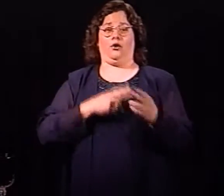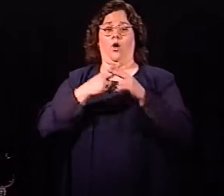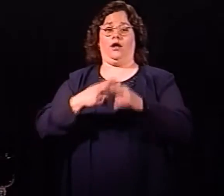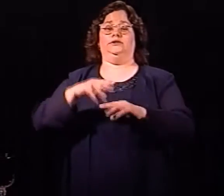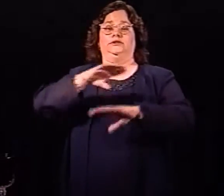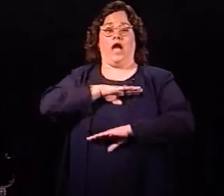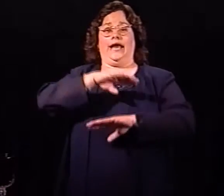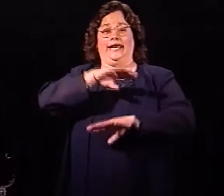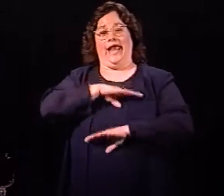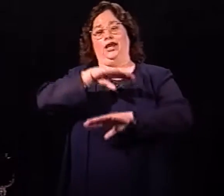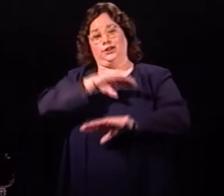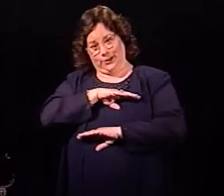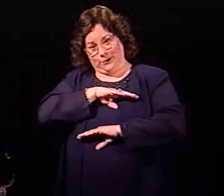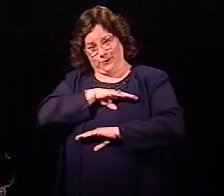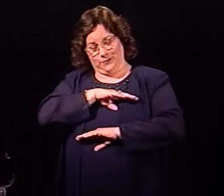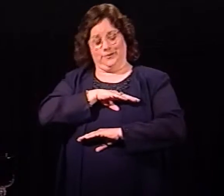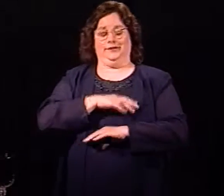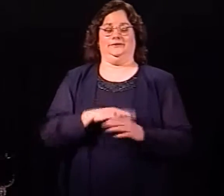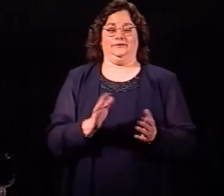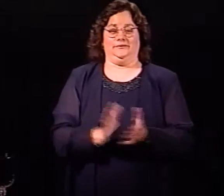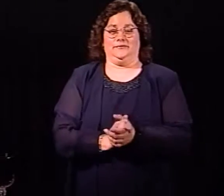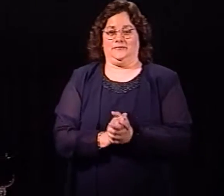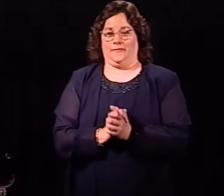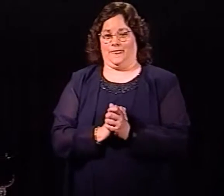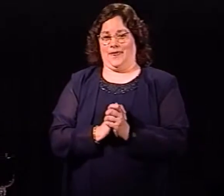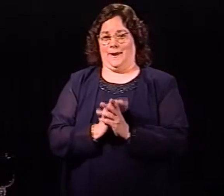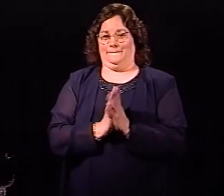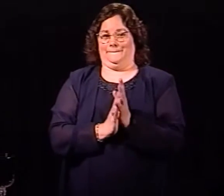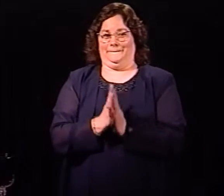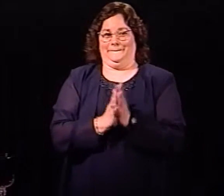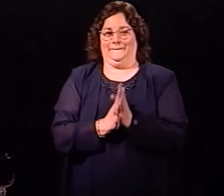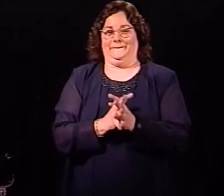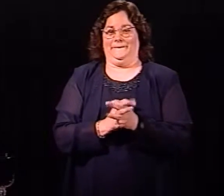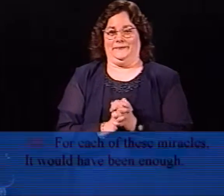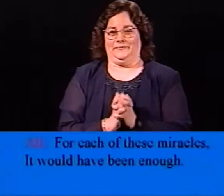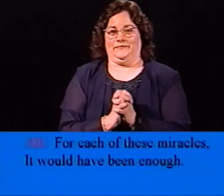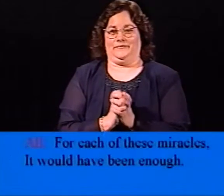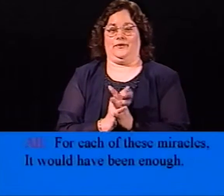6:7. We are now going to sing a song called Dayenu.